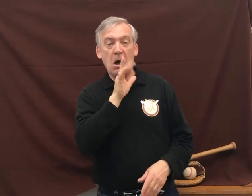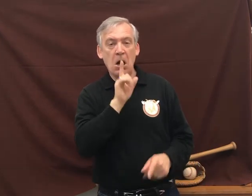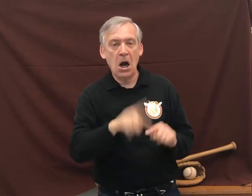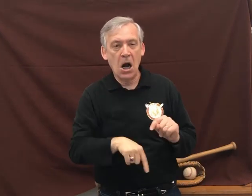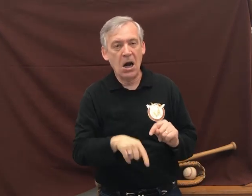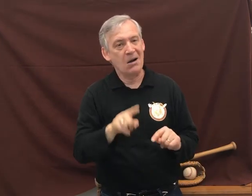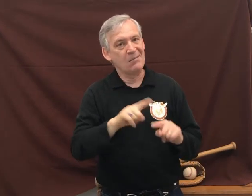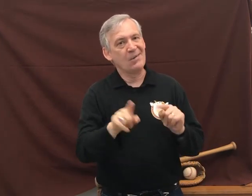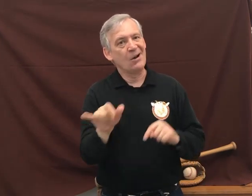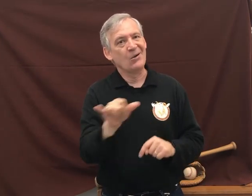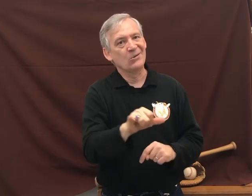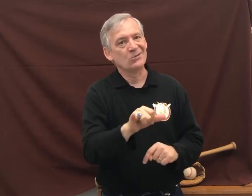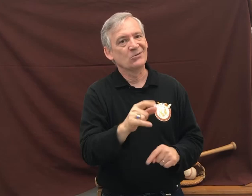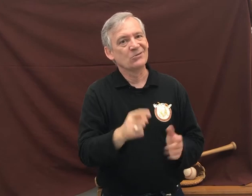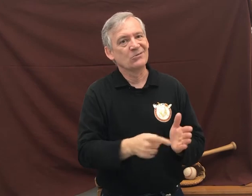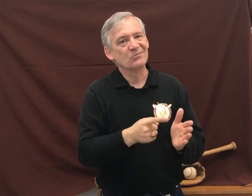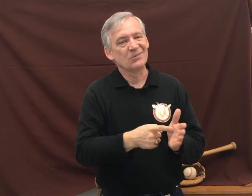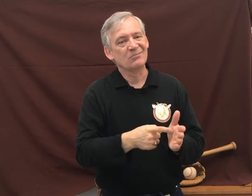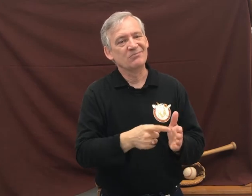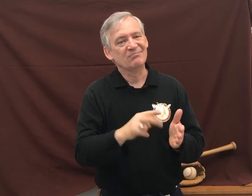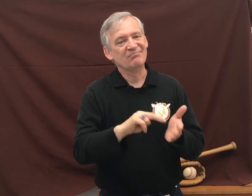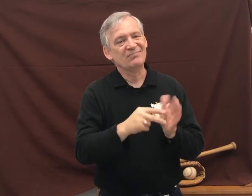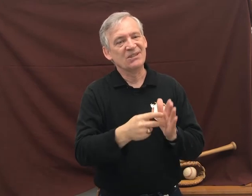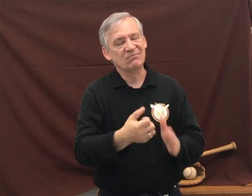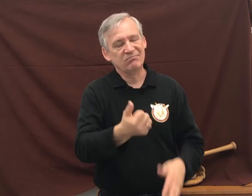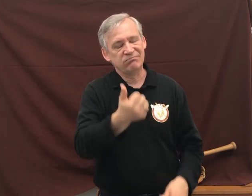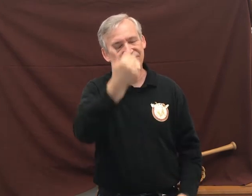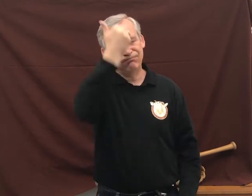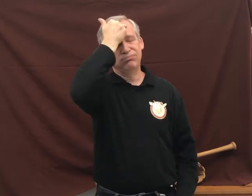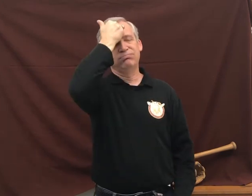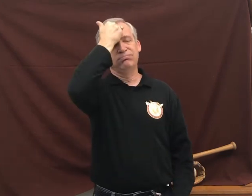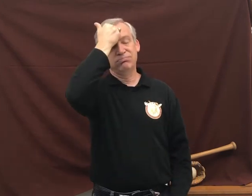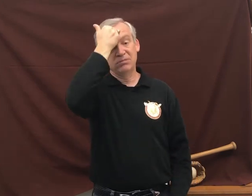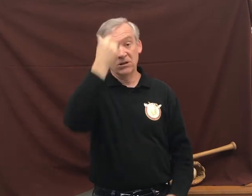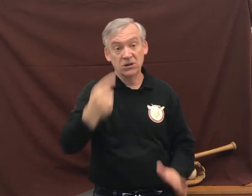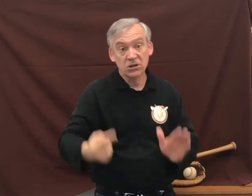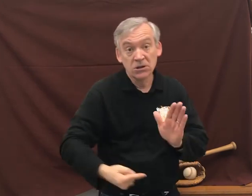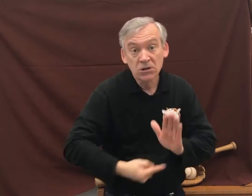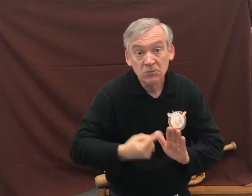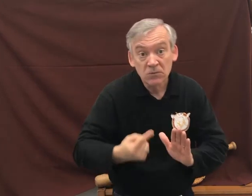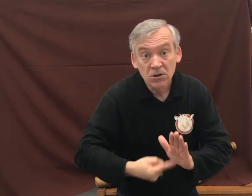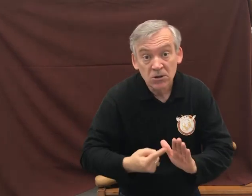It was common for the hearing to refer to a deaf person as a dummy.